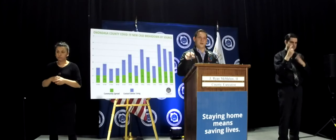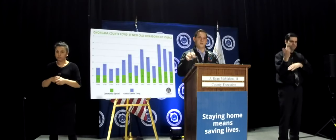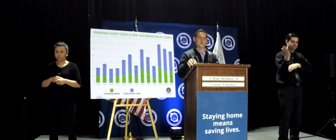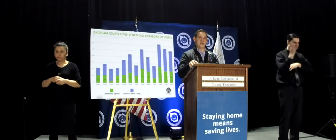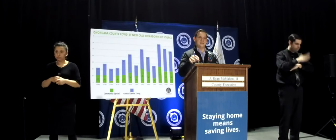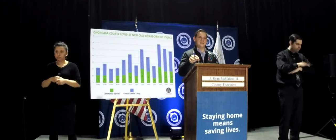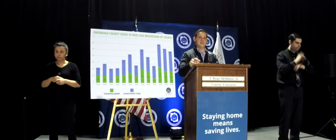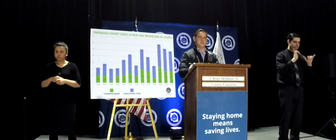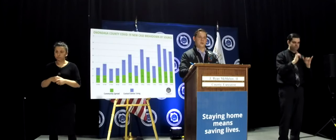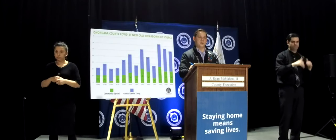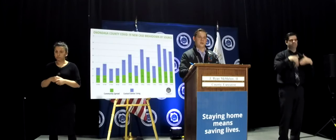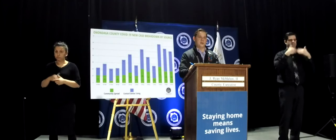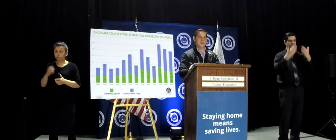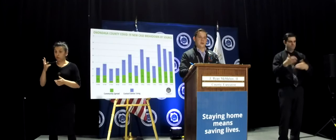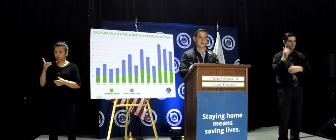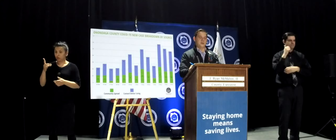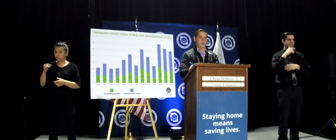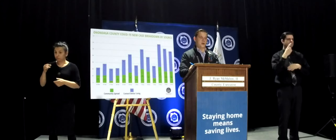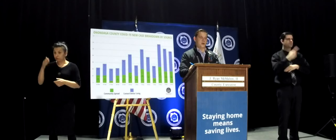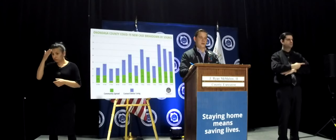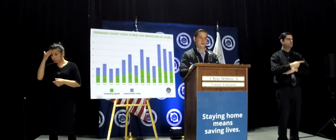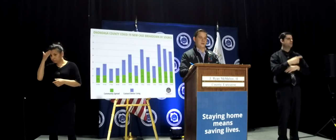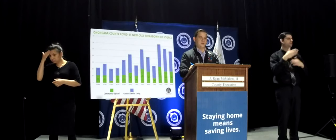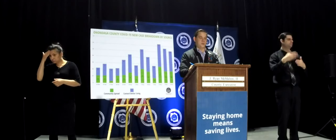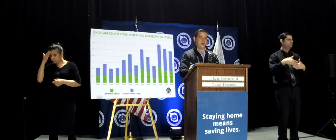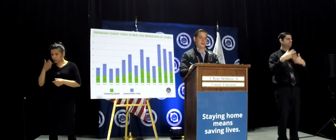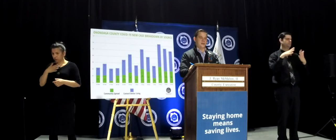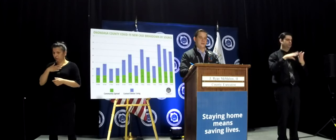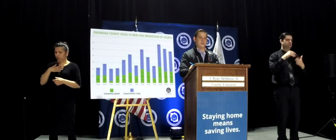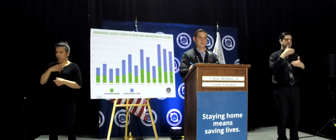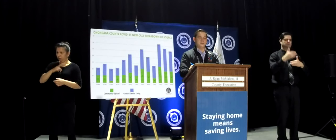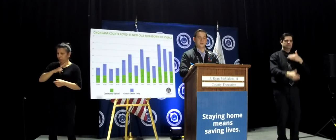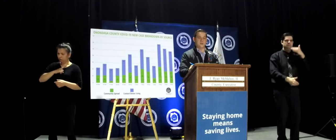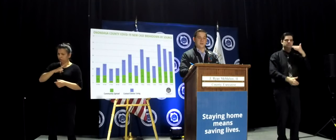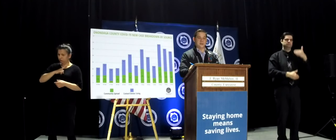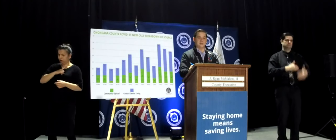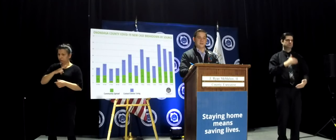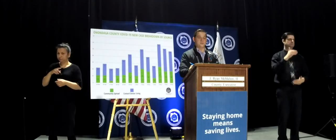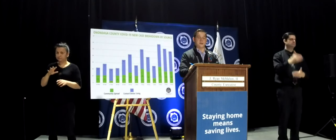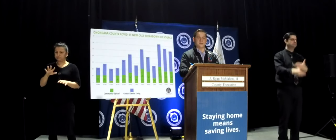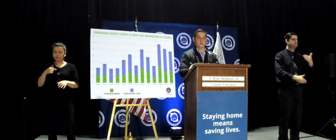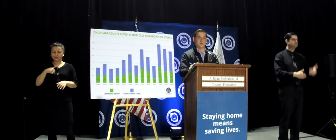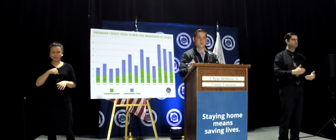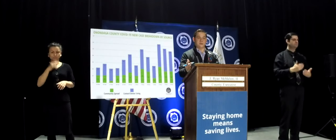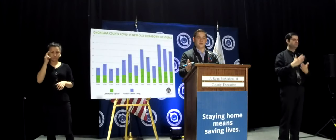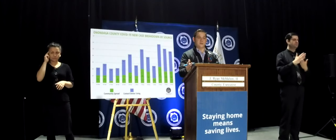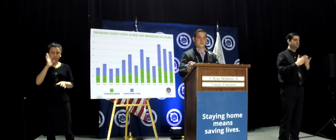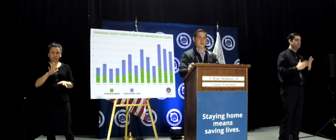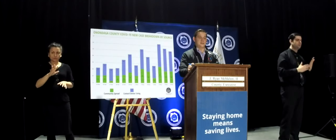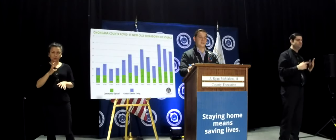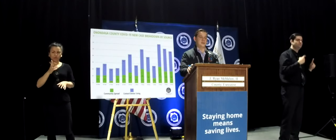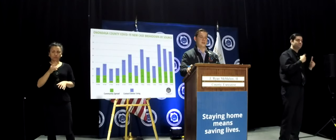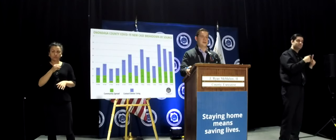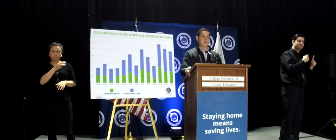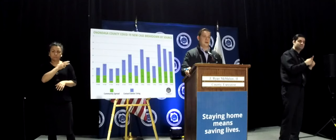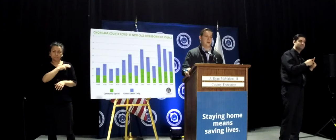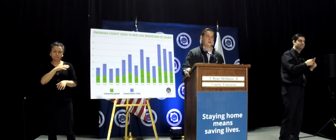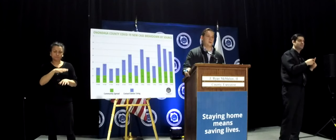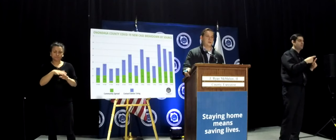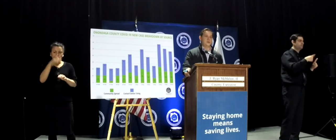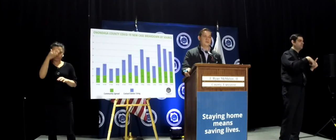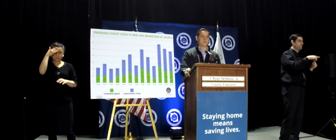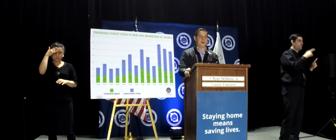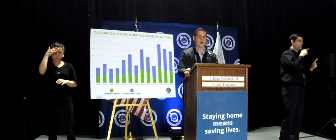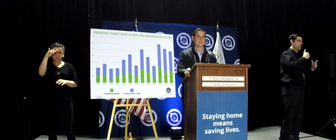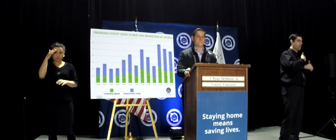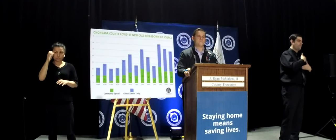off of number of cases, but you learn, and the reality that there's going to be cases, especially when you're doing this level of testing.